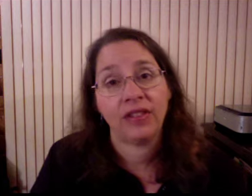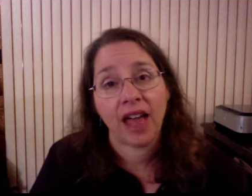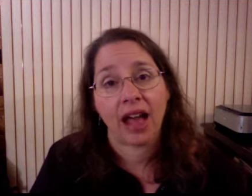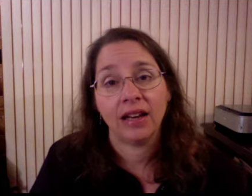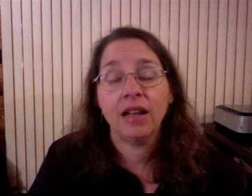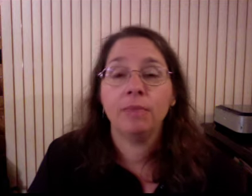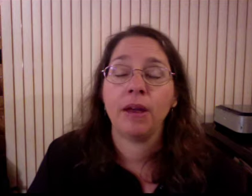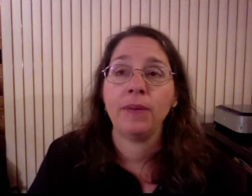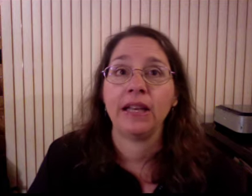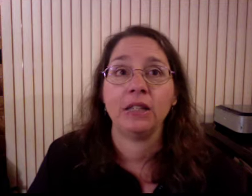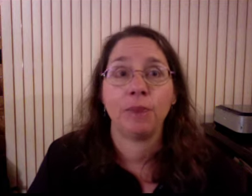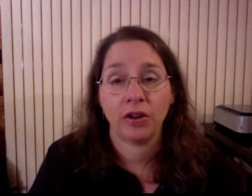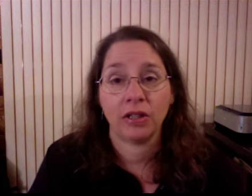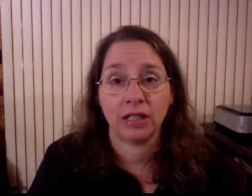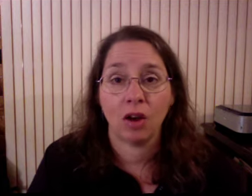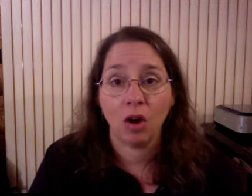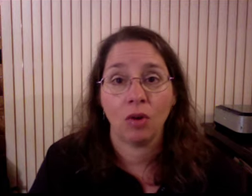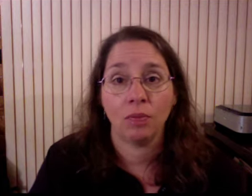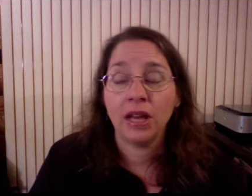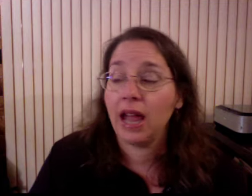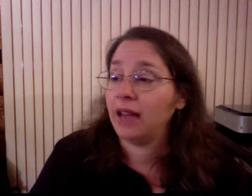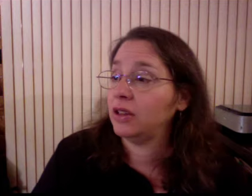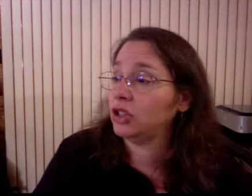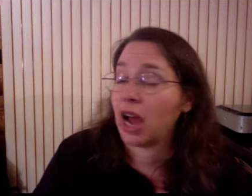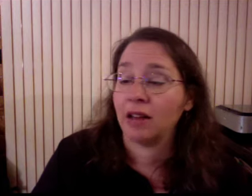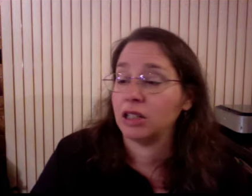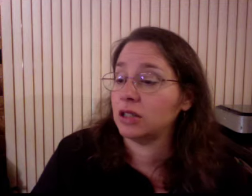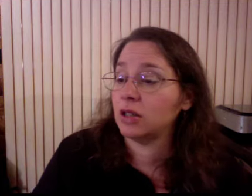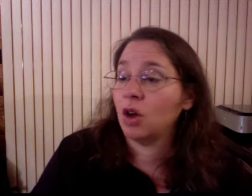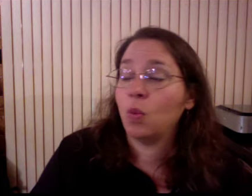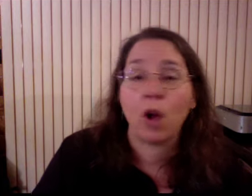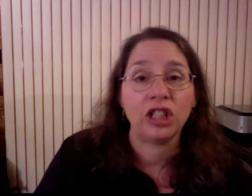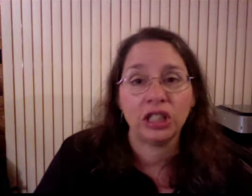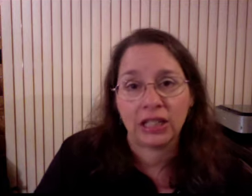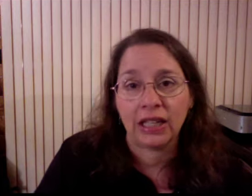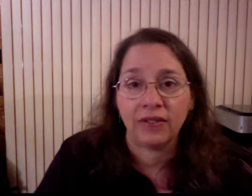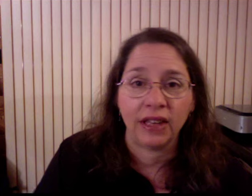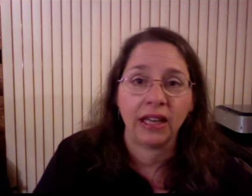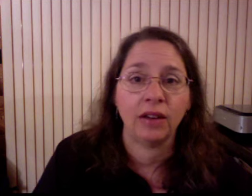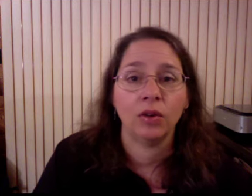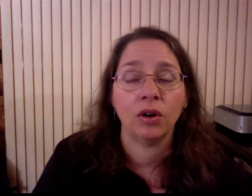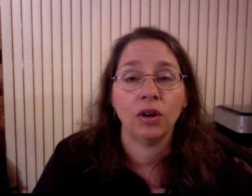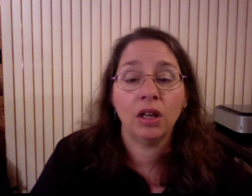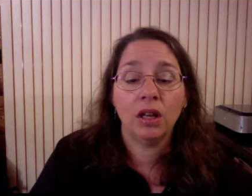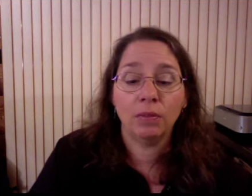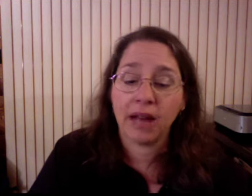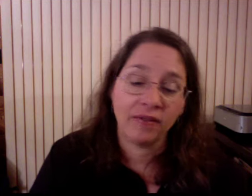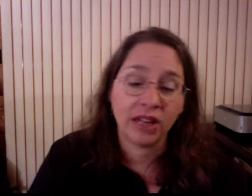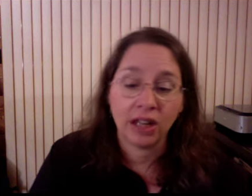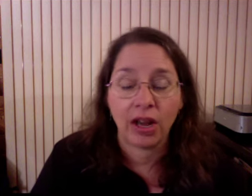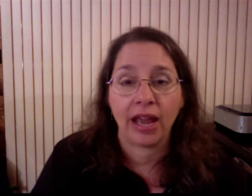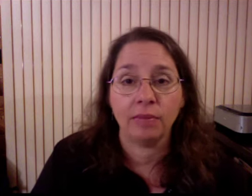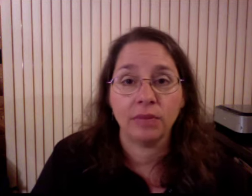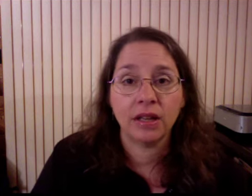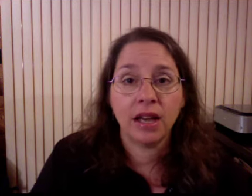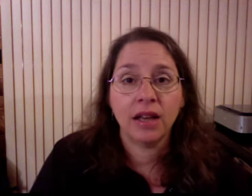that. Maybe it's parents in the home and their child is watching TV or playing video games.